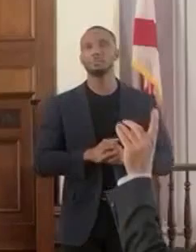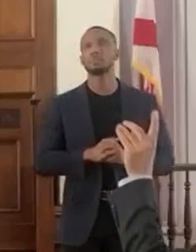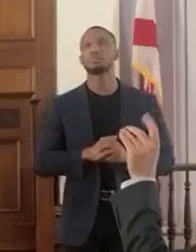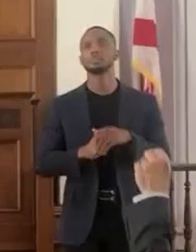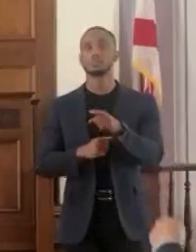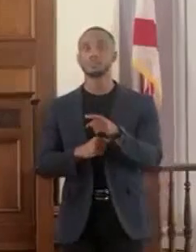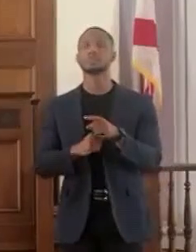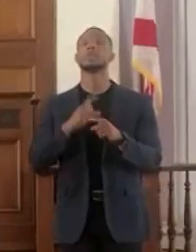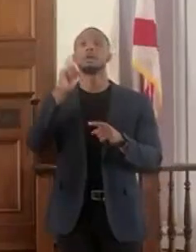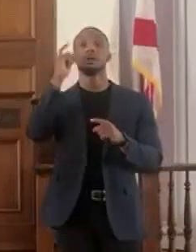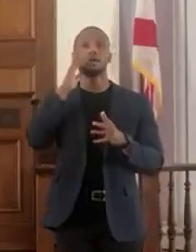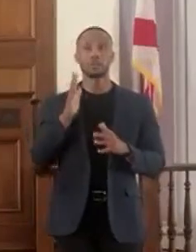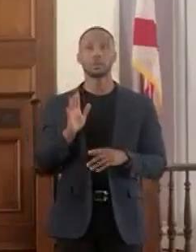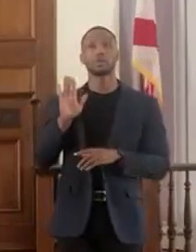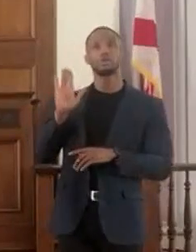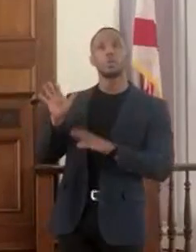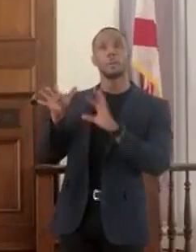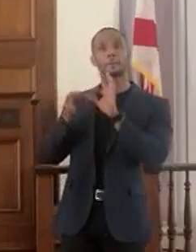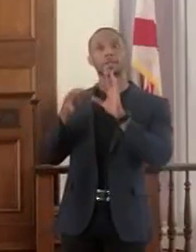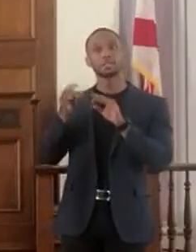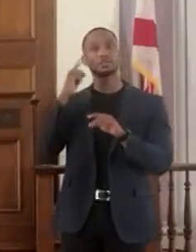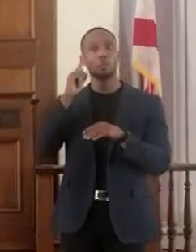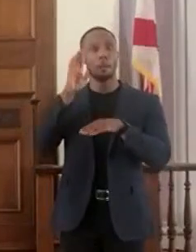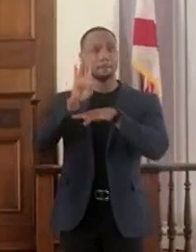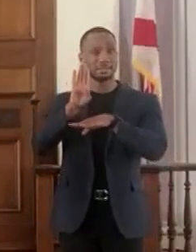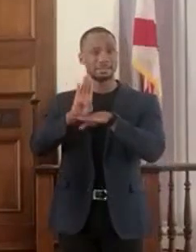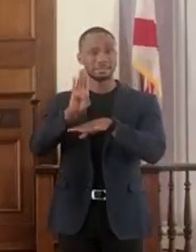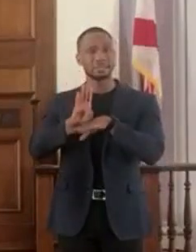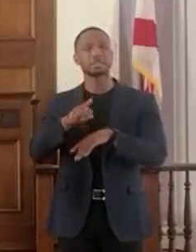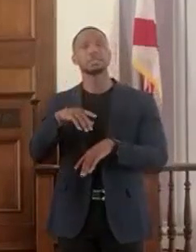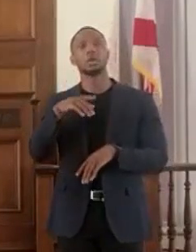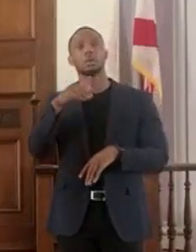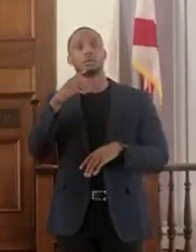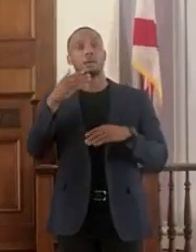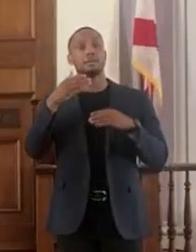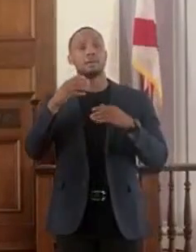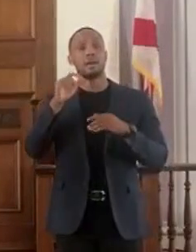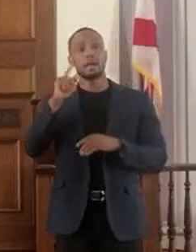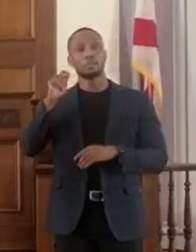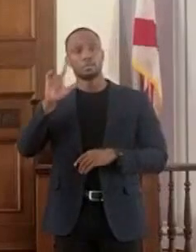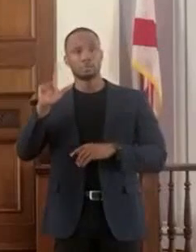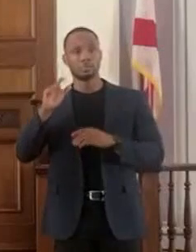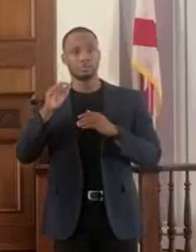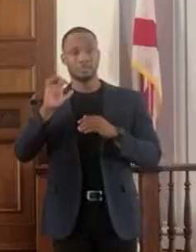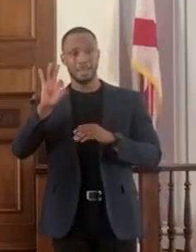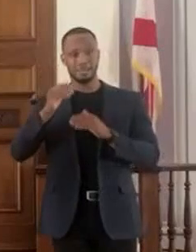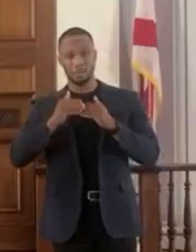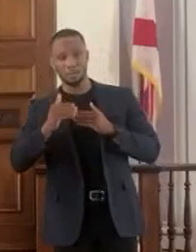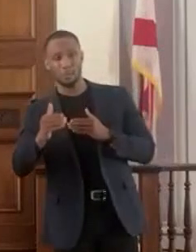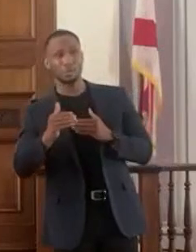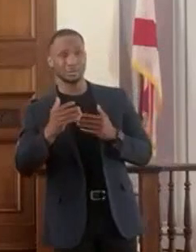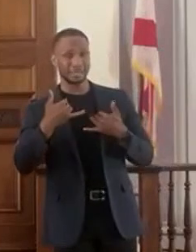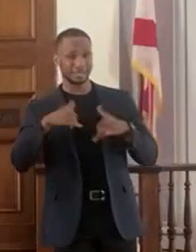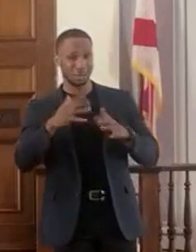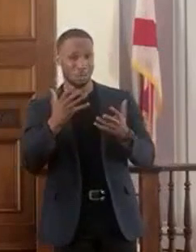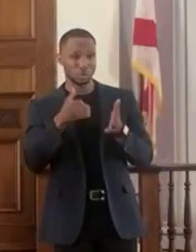Yes, sir. Governor, what is your message to businesses who, after April 9th, may still want to